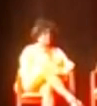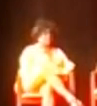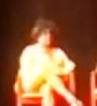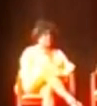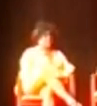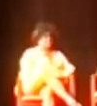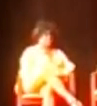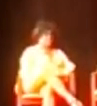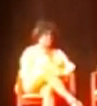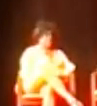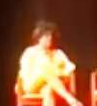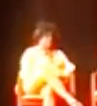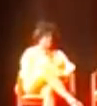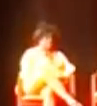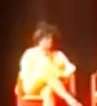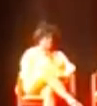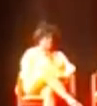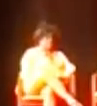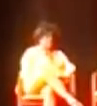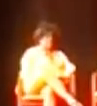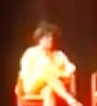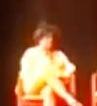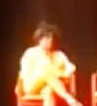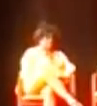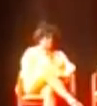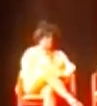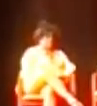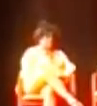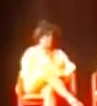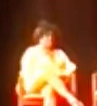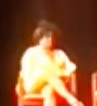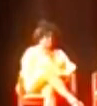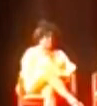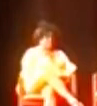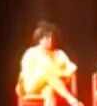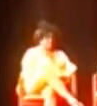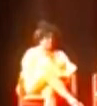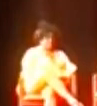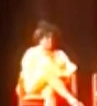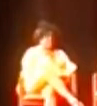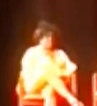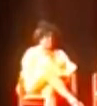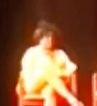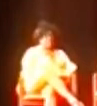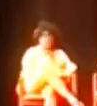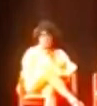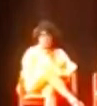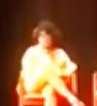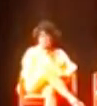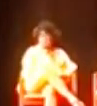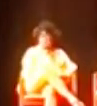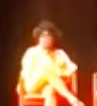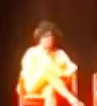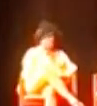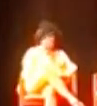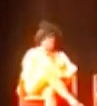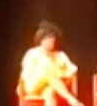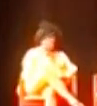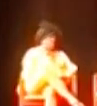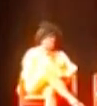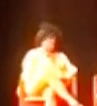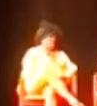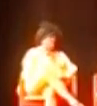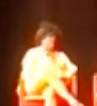its land, water, air, people, and stories. I'm always grateful to be invited to follow your